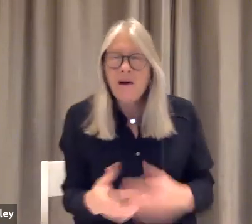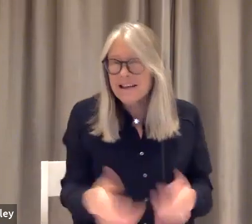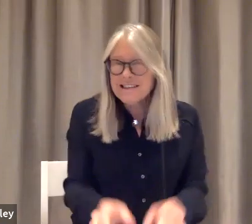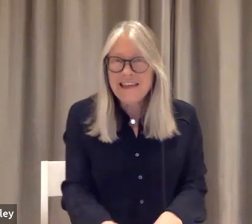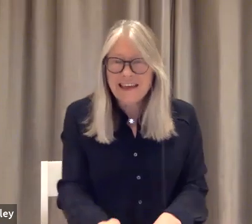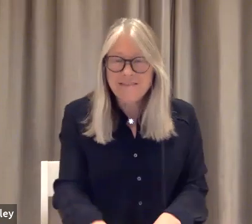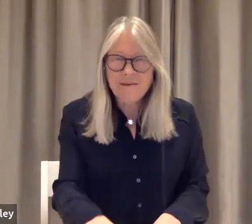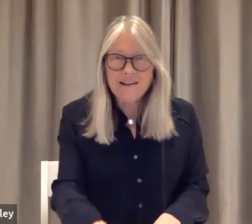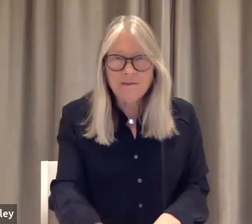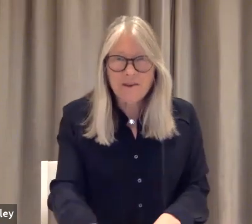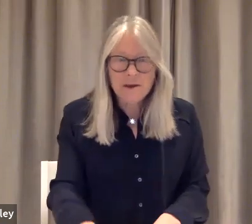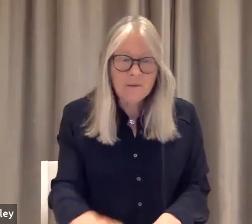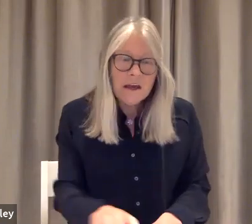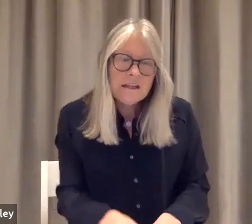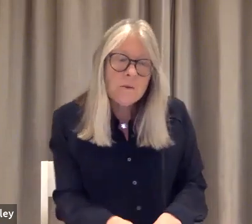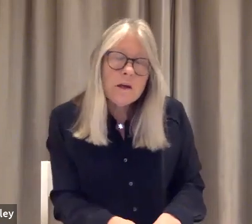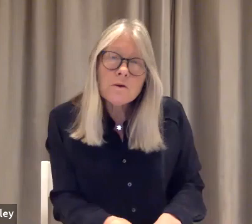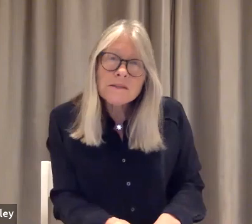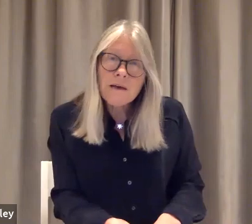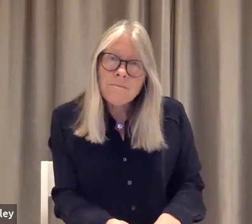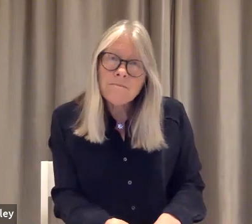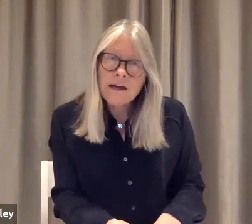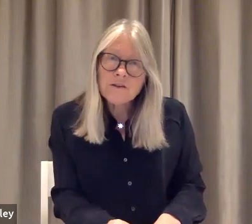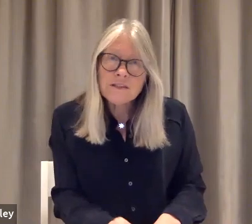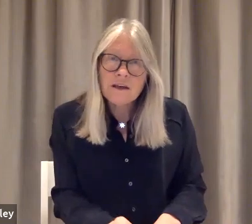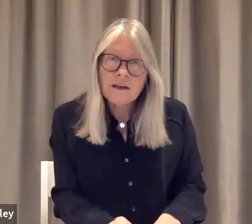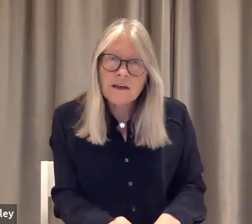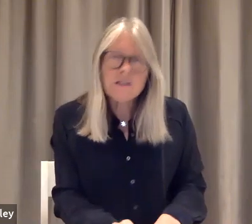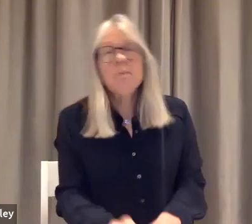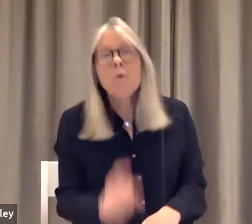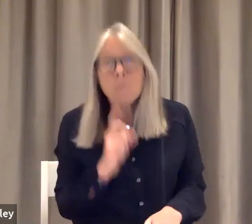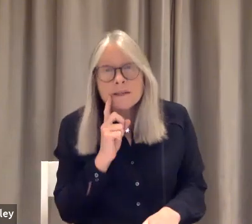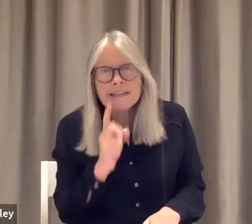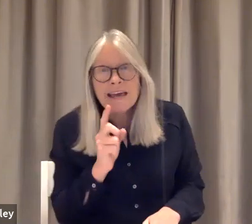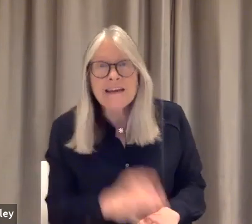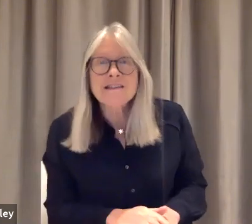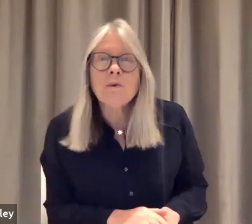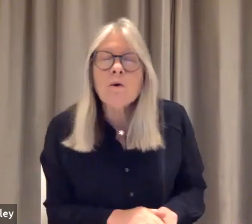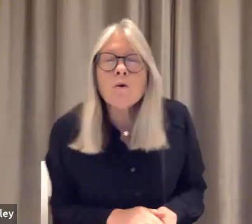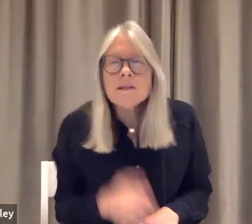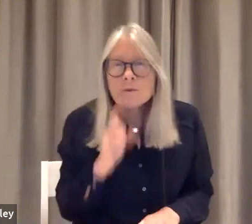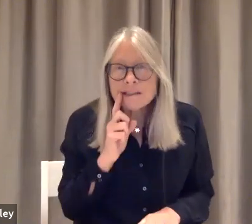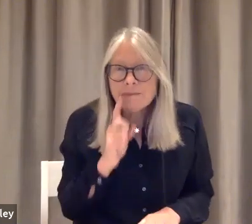can share that information with you. So we use Makaton signs to support what we're saying. So we're always